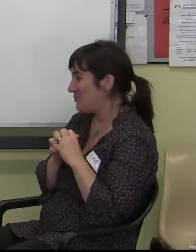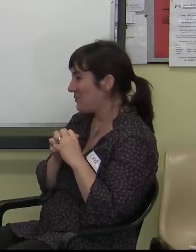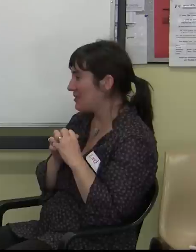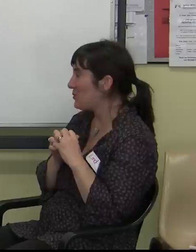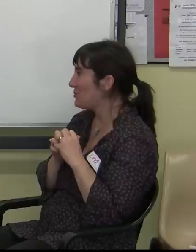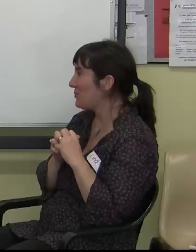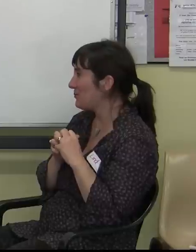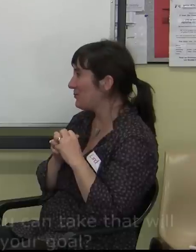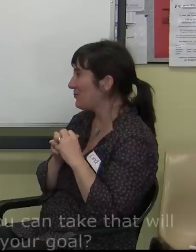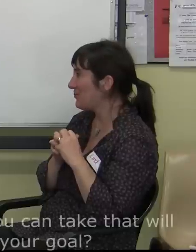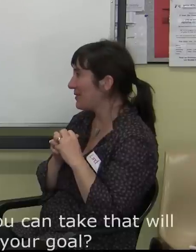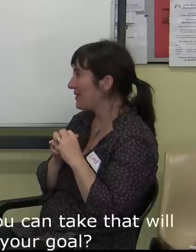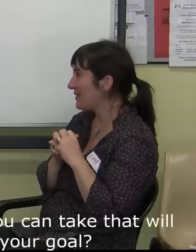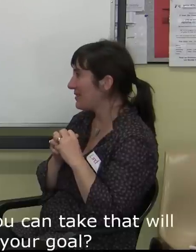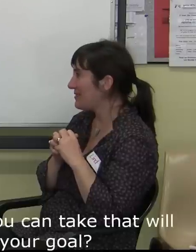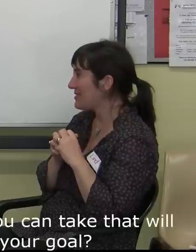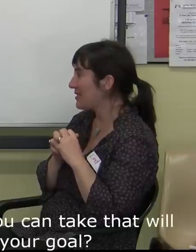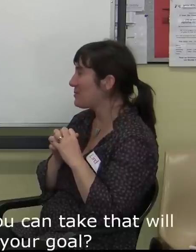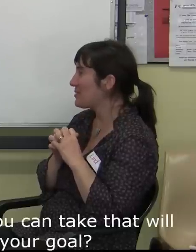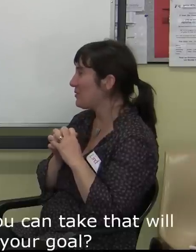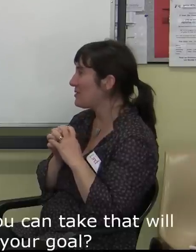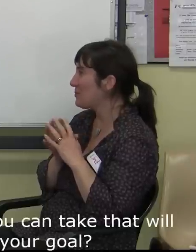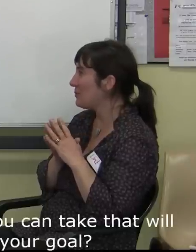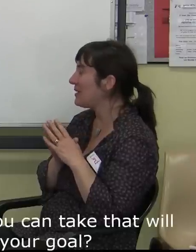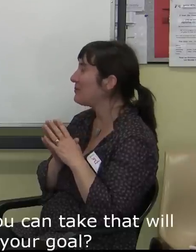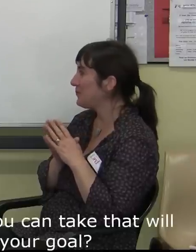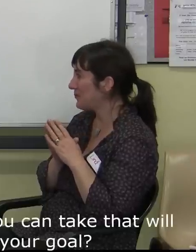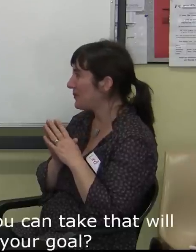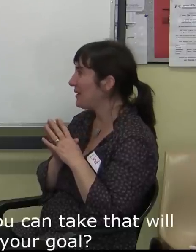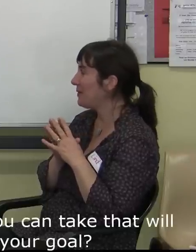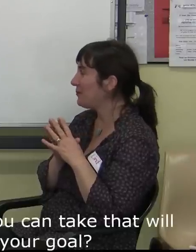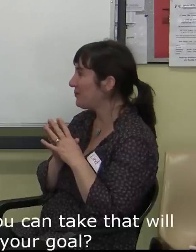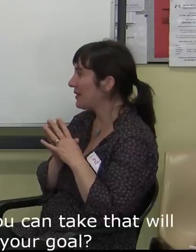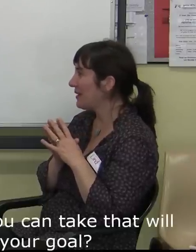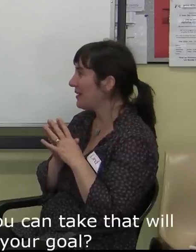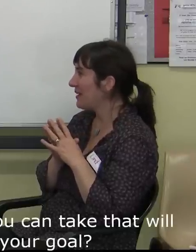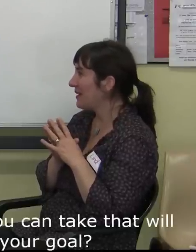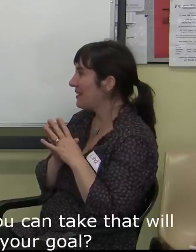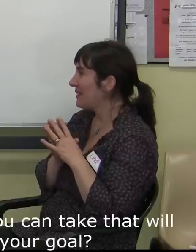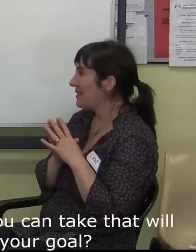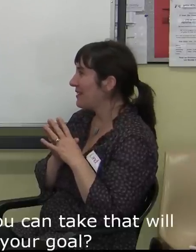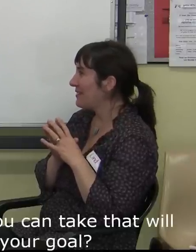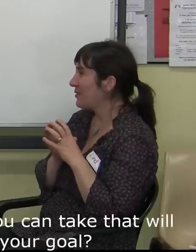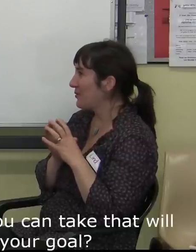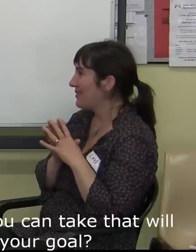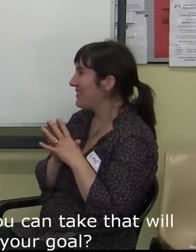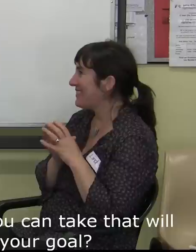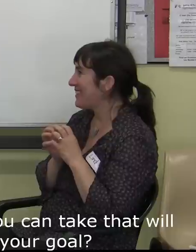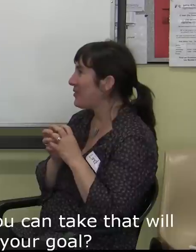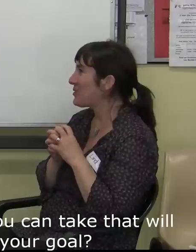have to really talk to him. Okay. This customer service probably. Okay. Yeah. Do you have the phone number? No. Okay. How do you